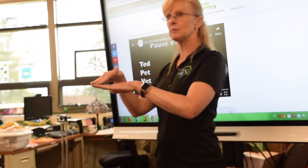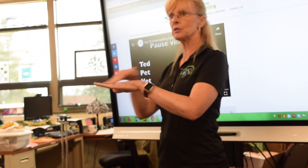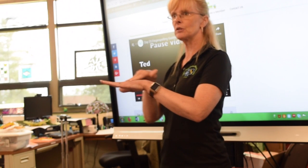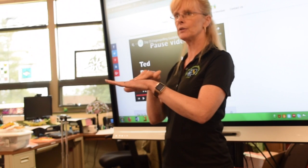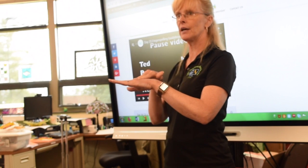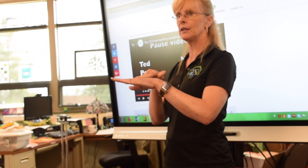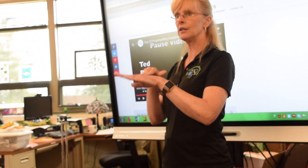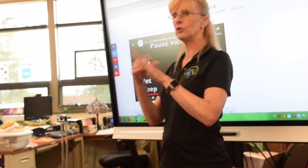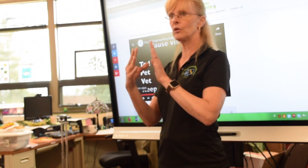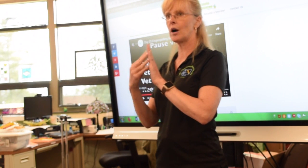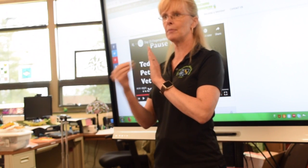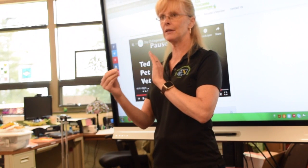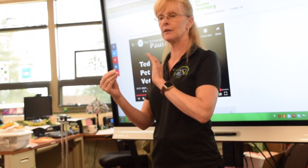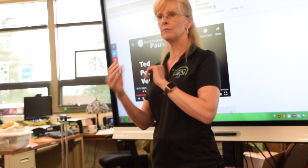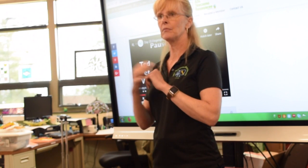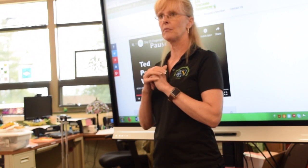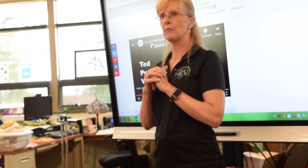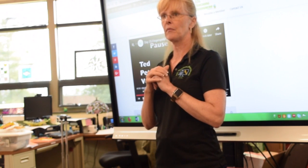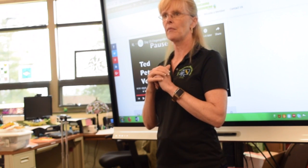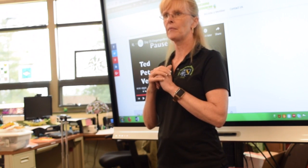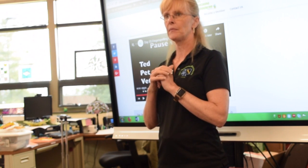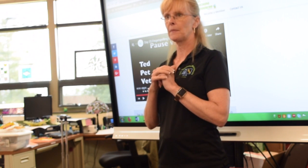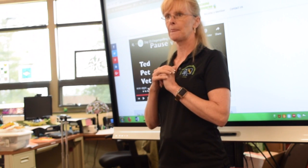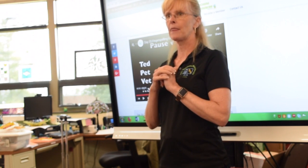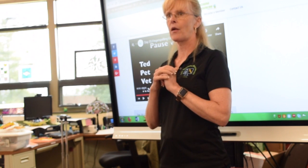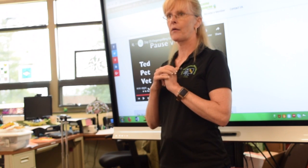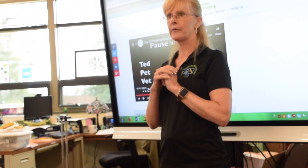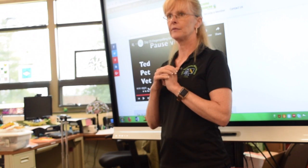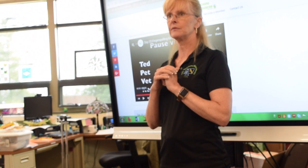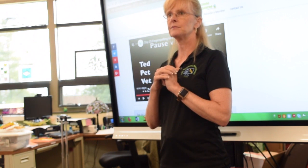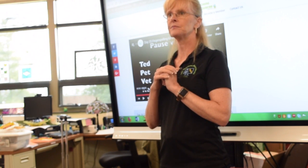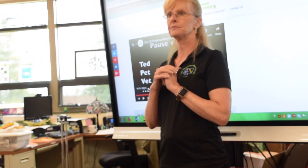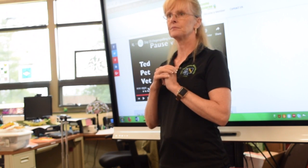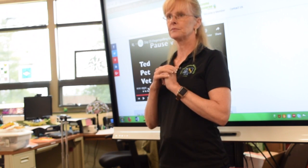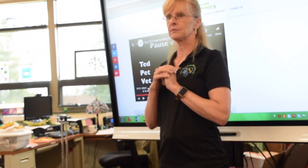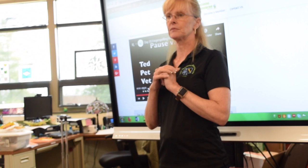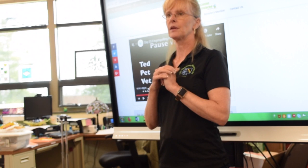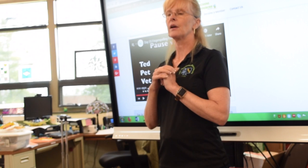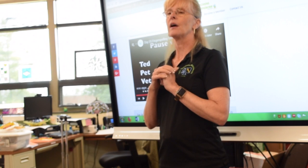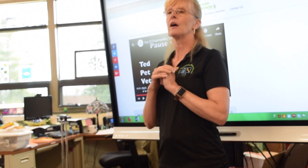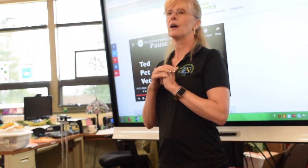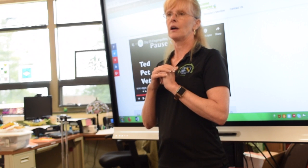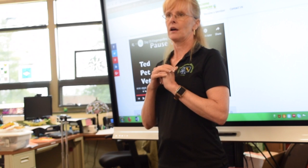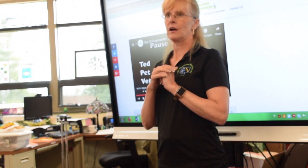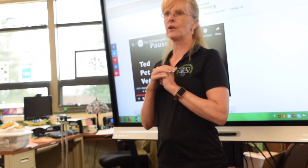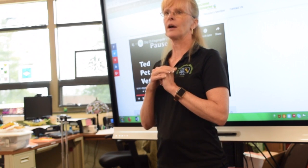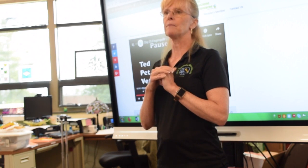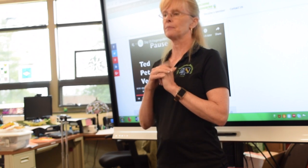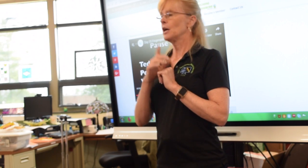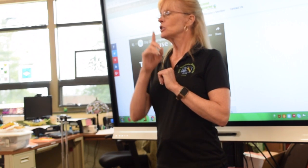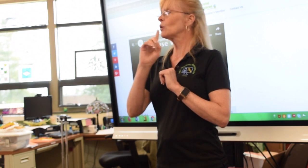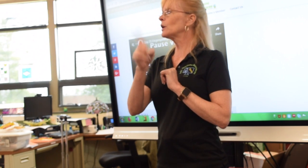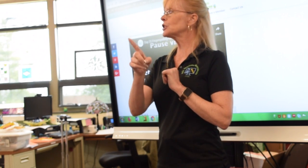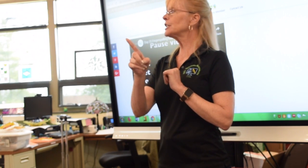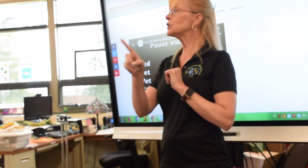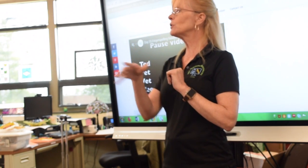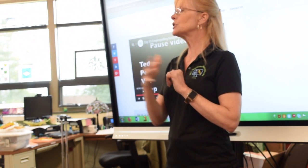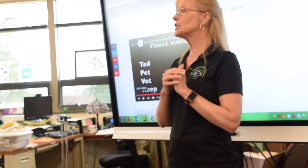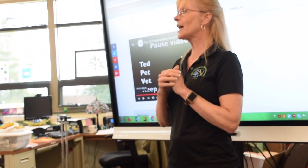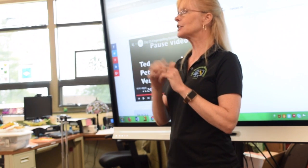slow down and then you copy them. Well, I tell them to go slow in the first place because I'm not a fast signer. Okay. So what she's doing, she's actually